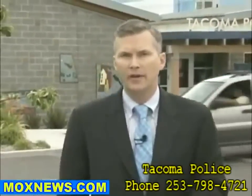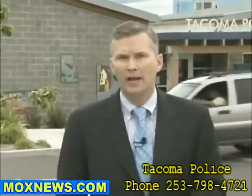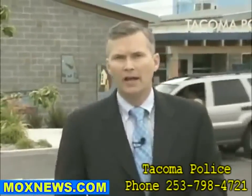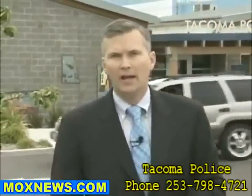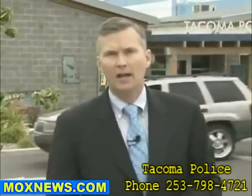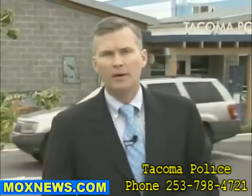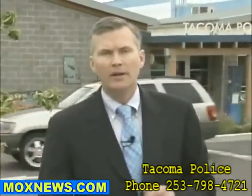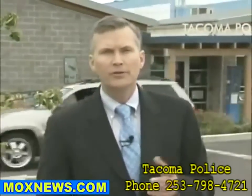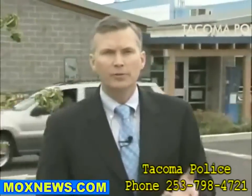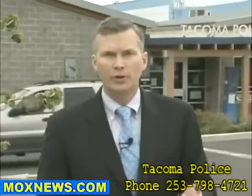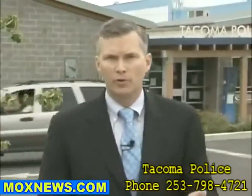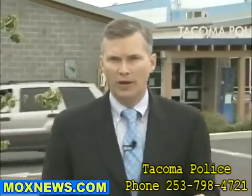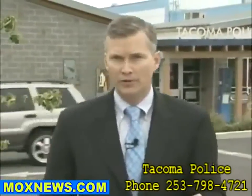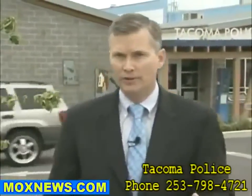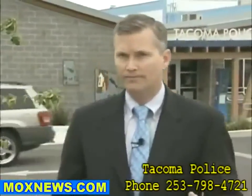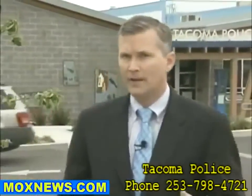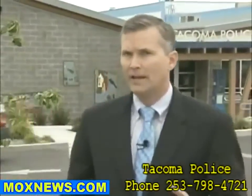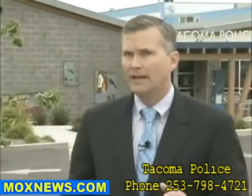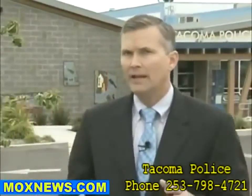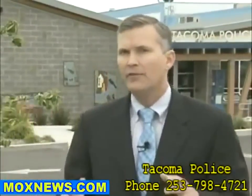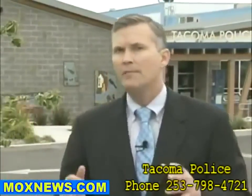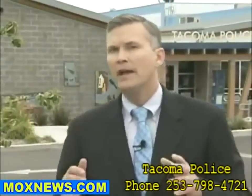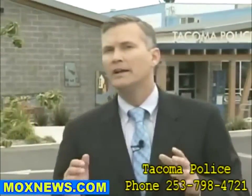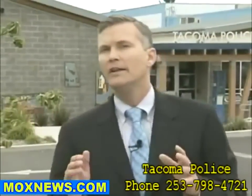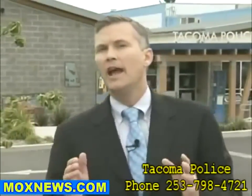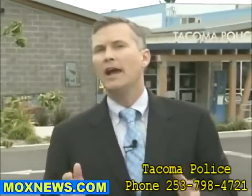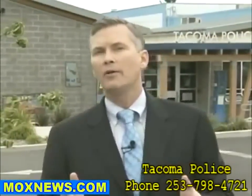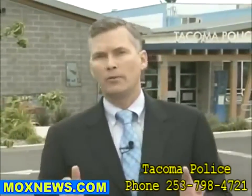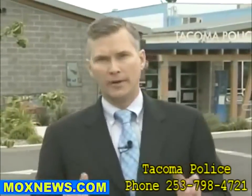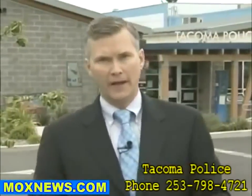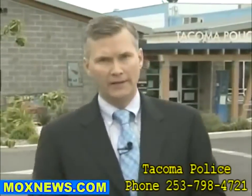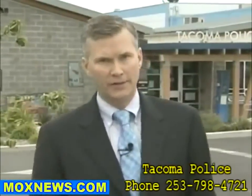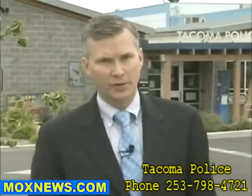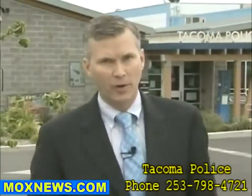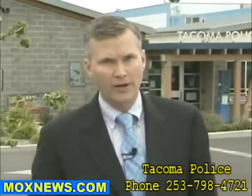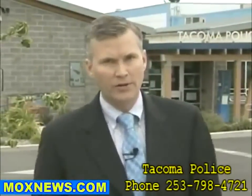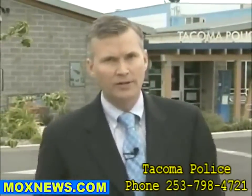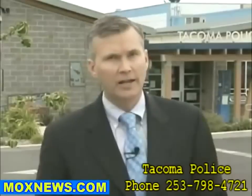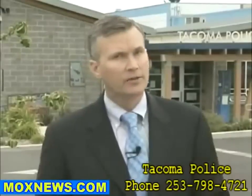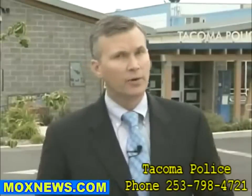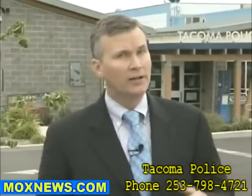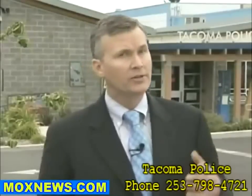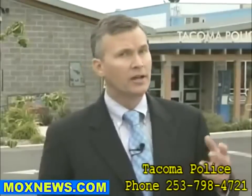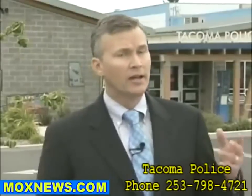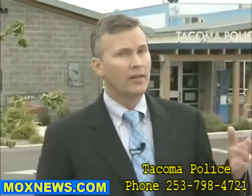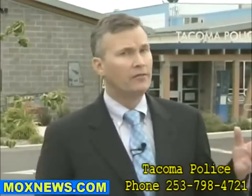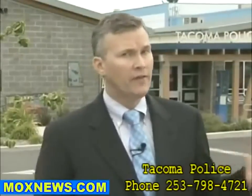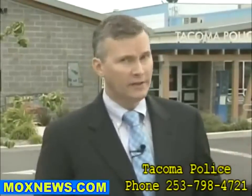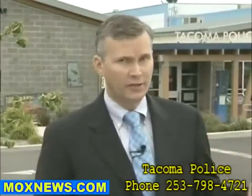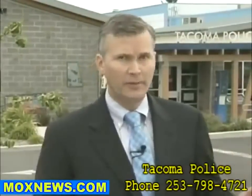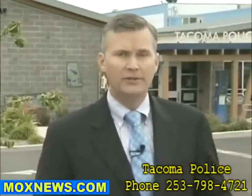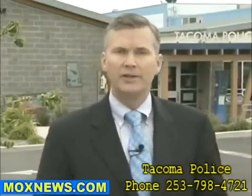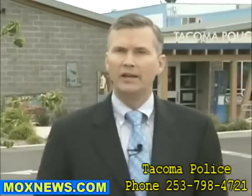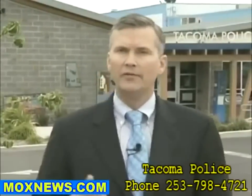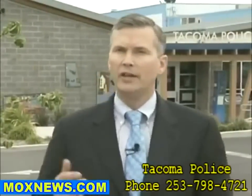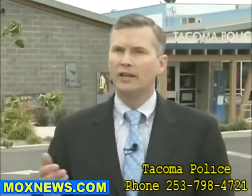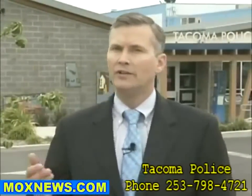safe. But here's the real question. If they make an error in that situation and arrest the victim instead of the